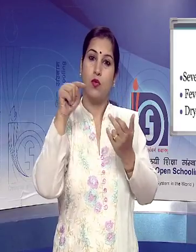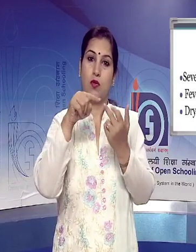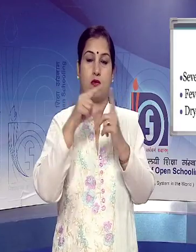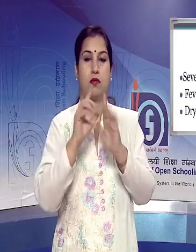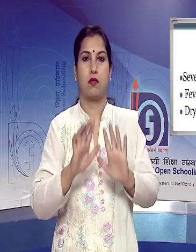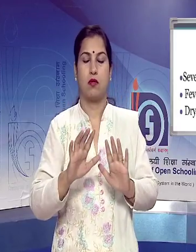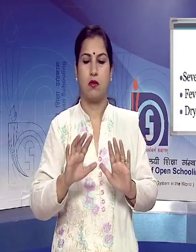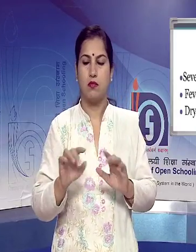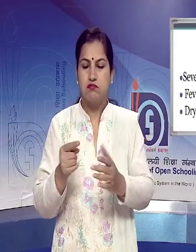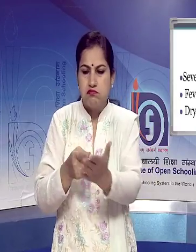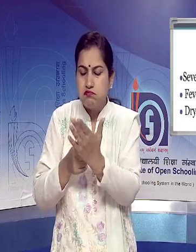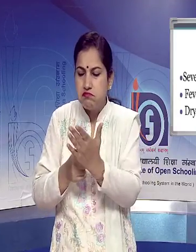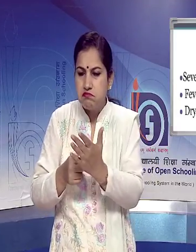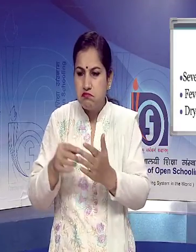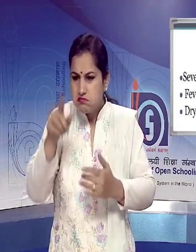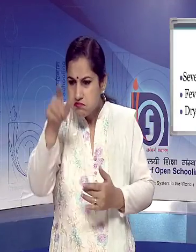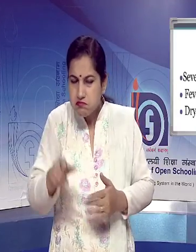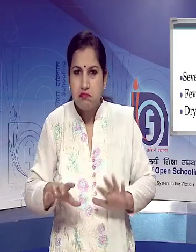symptoms are severe headache,